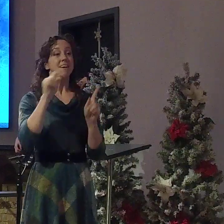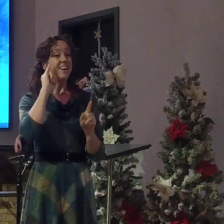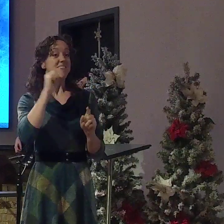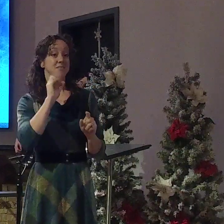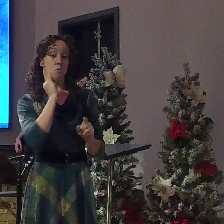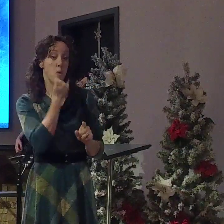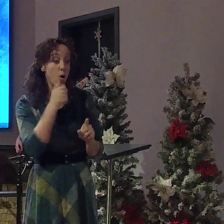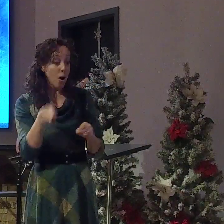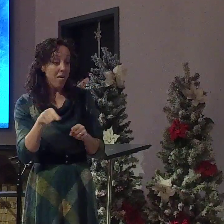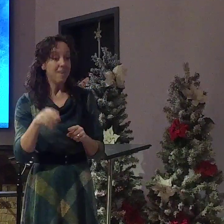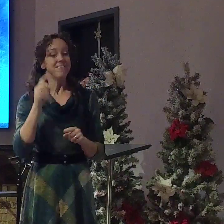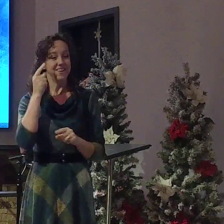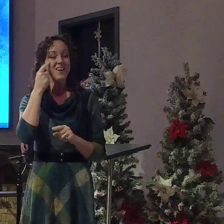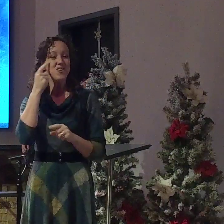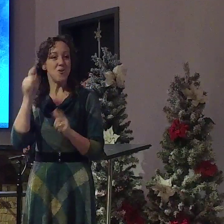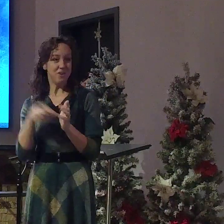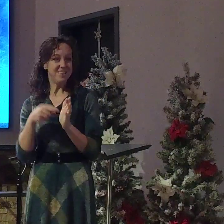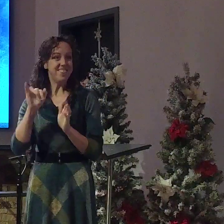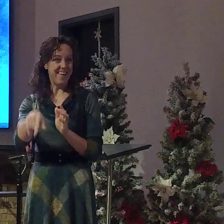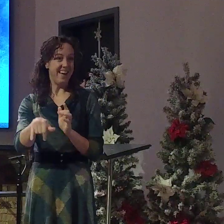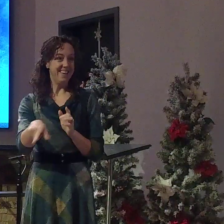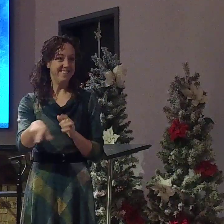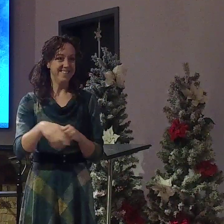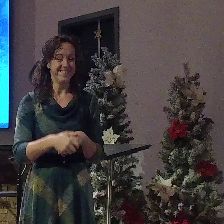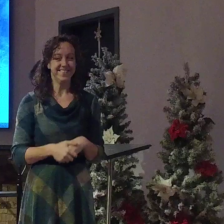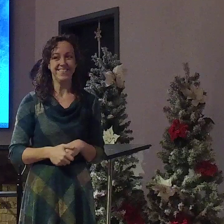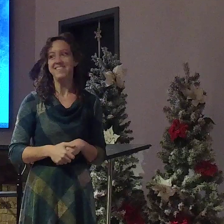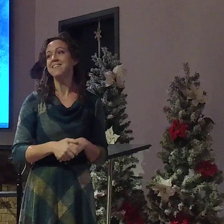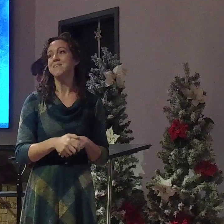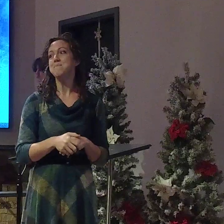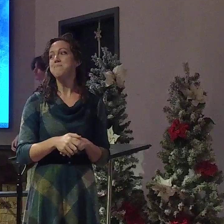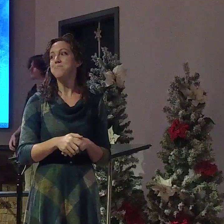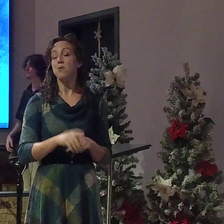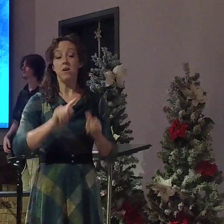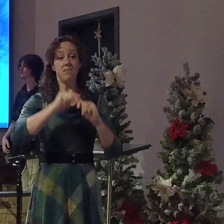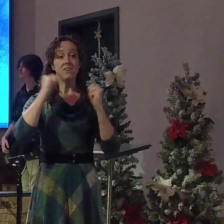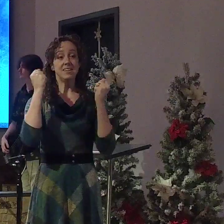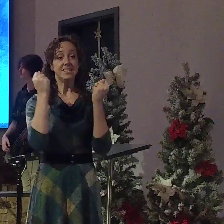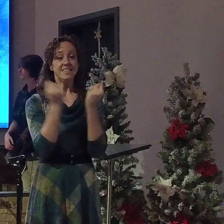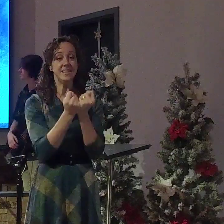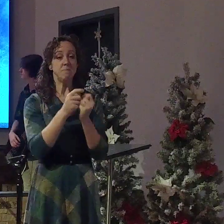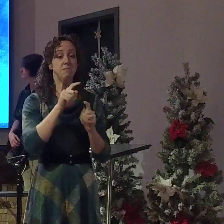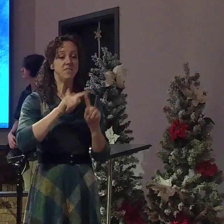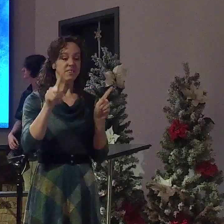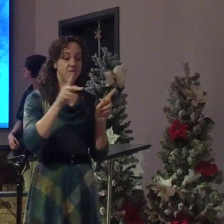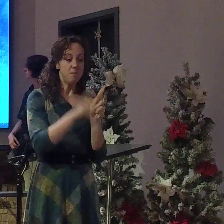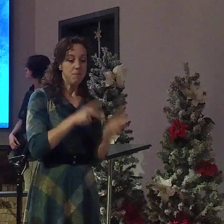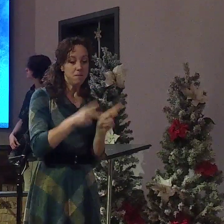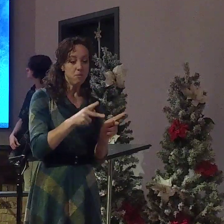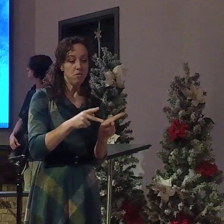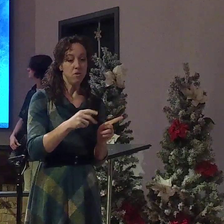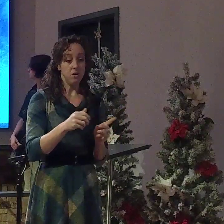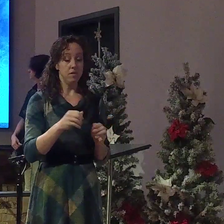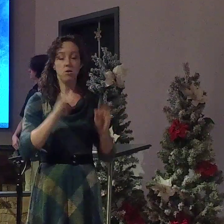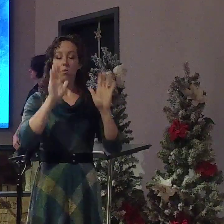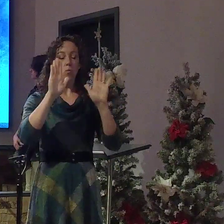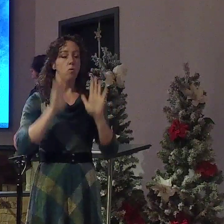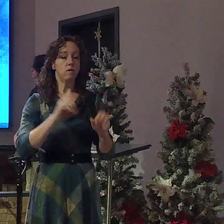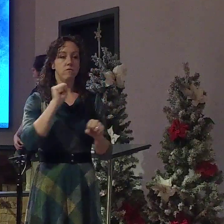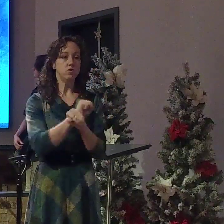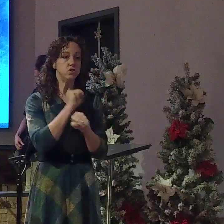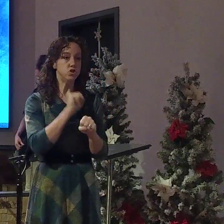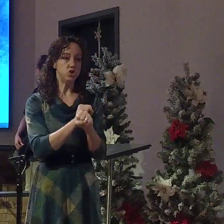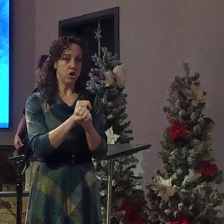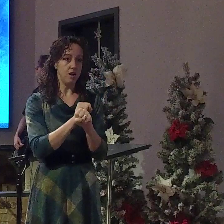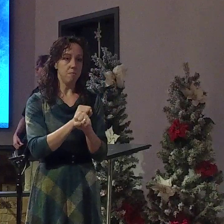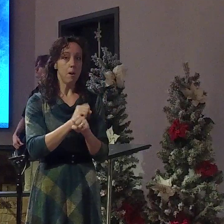and we have a series of classes about what our church believes, and they sit down and meet one-on-one with one of us on staff, and both of these people today have completed